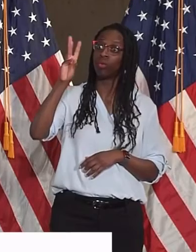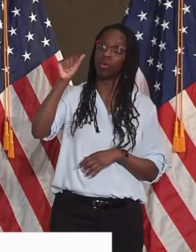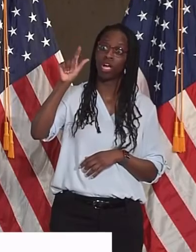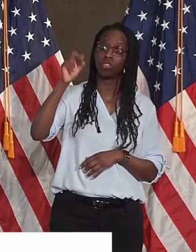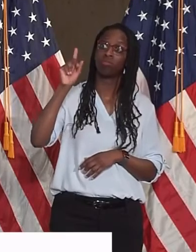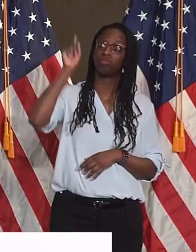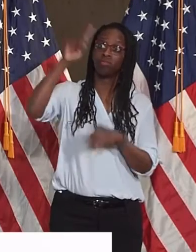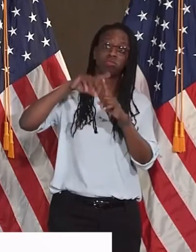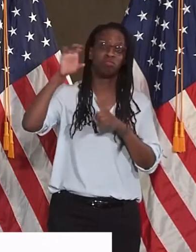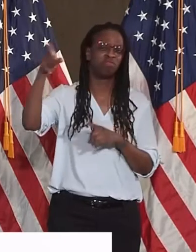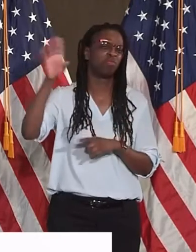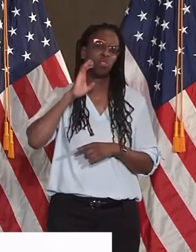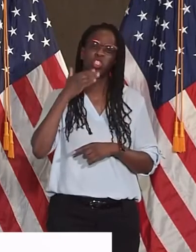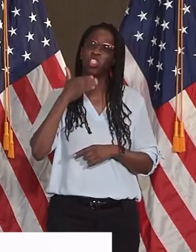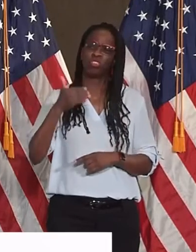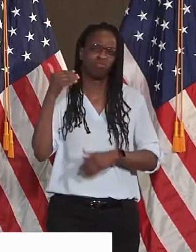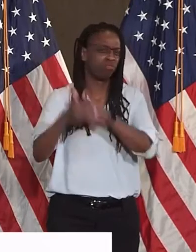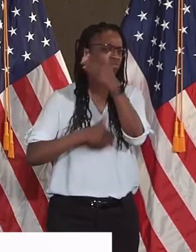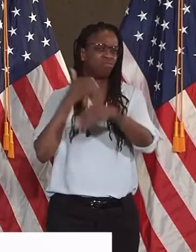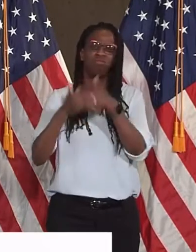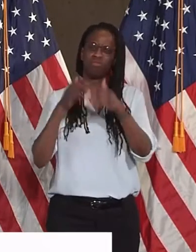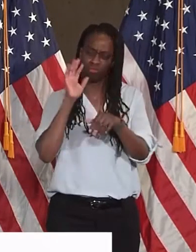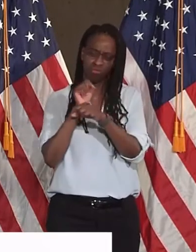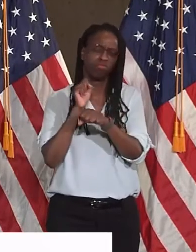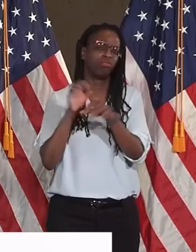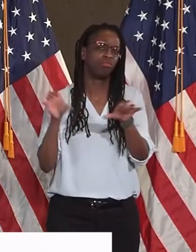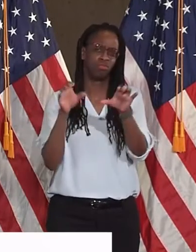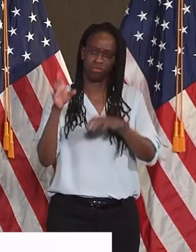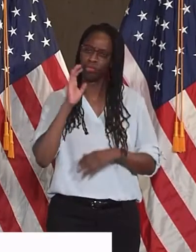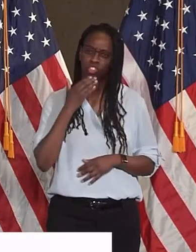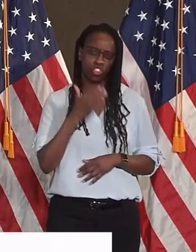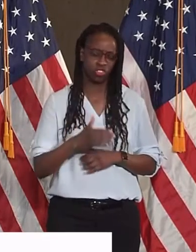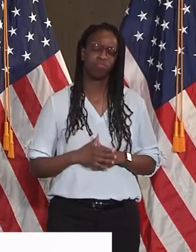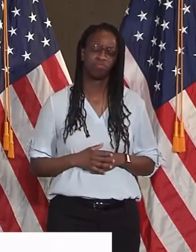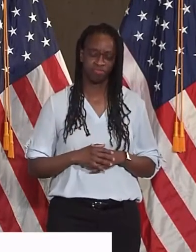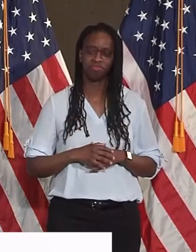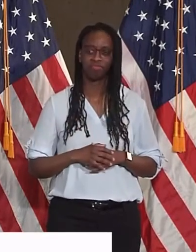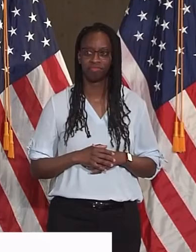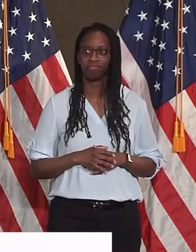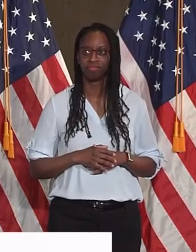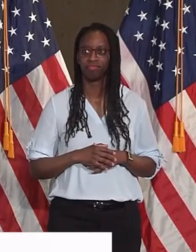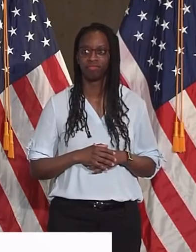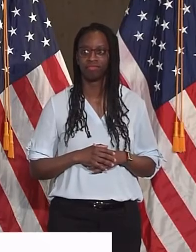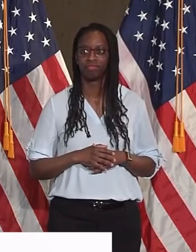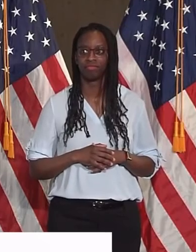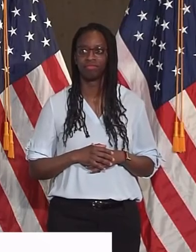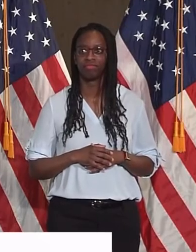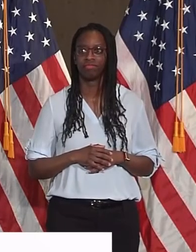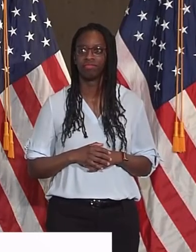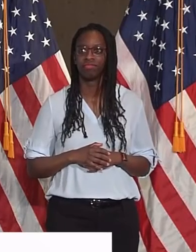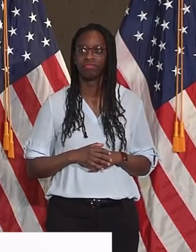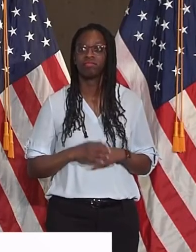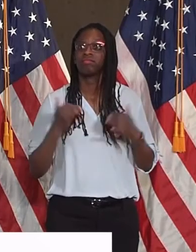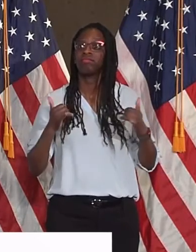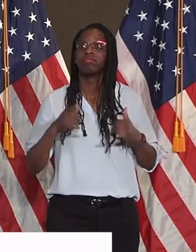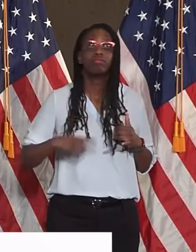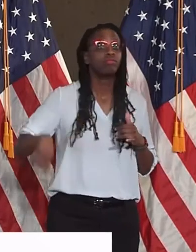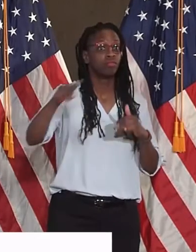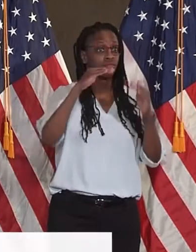And to my dedicated cabinet and colleagues, all the talented and dedicated city employees who helped make